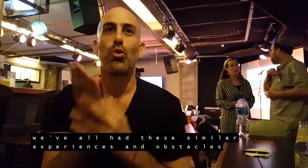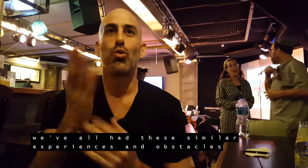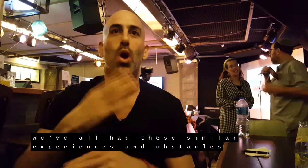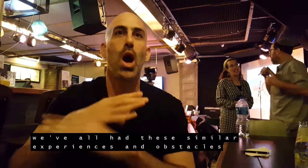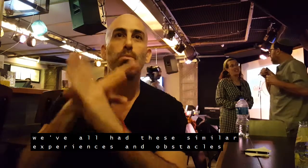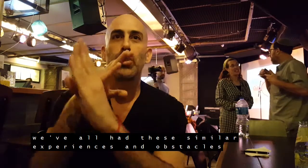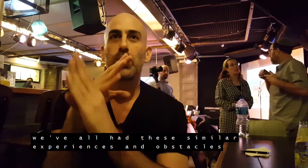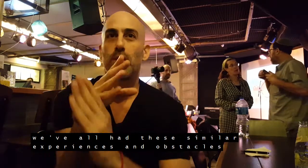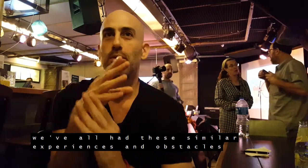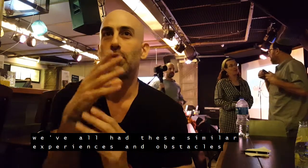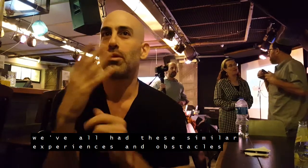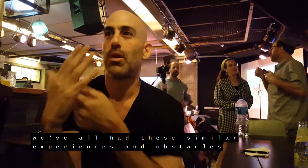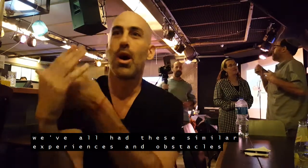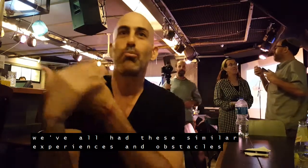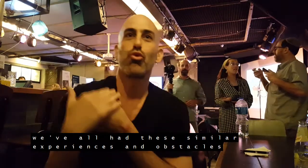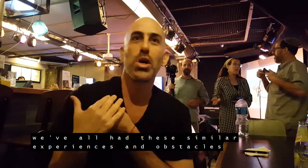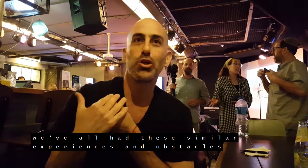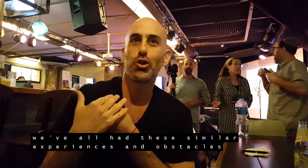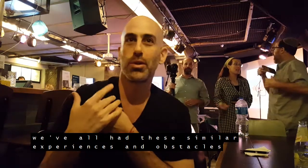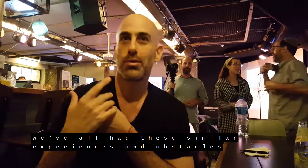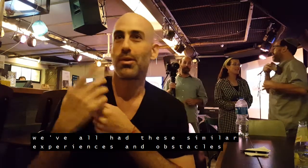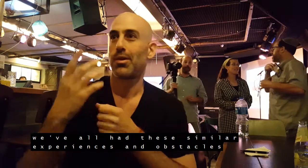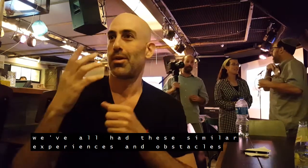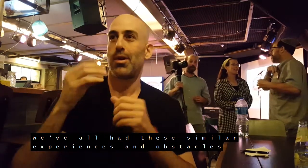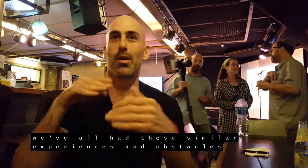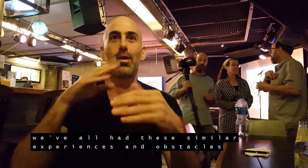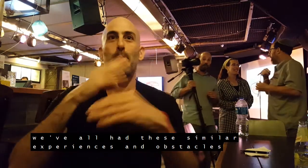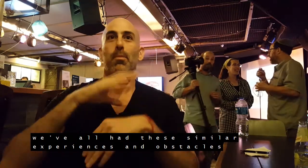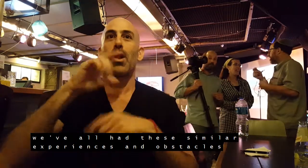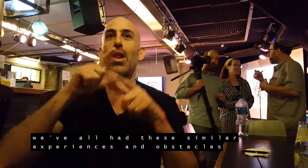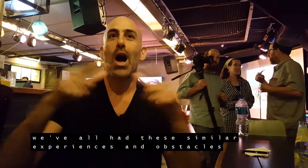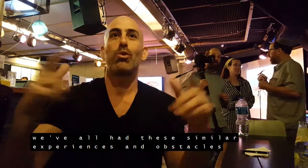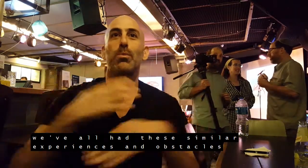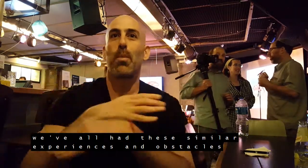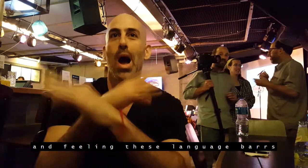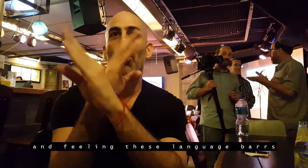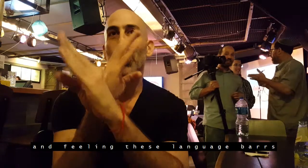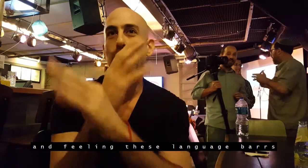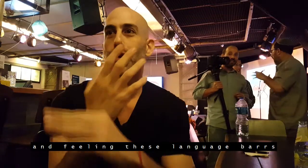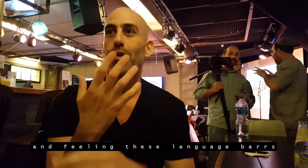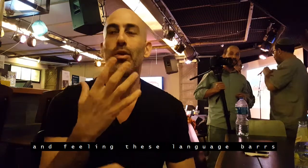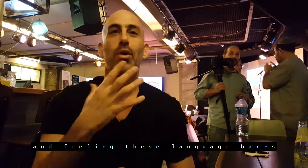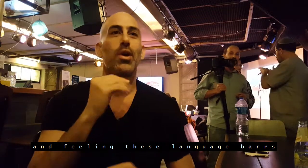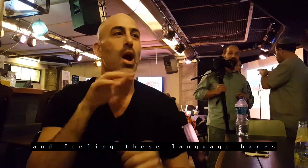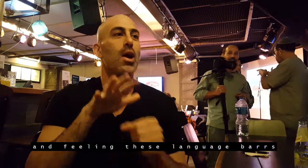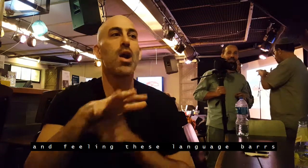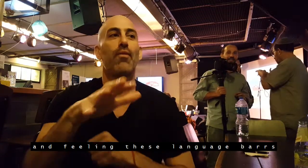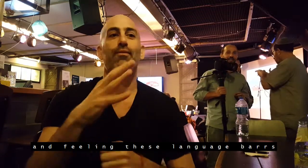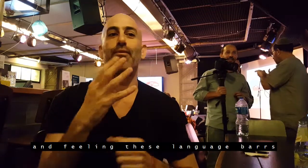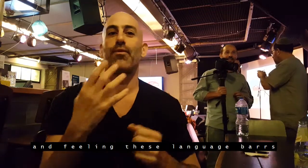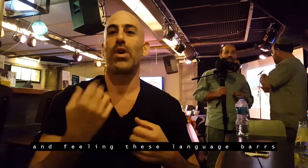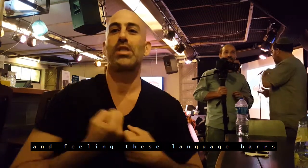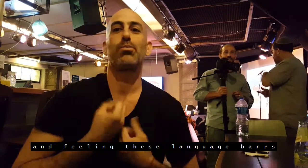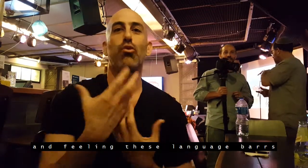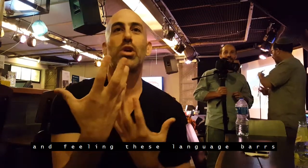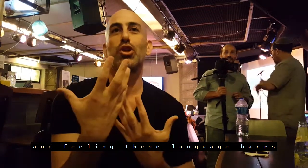all have had these similar experiences of these obstacles and this feeling oppressed. And these language barriers, not enough